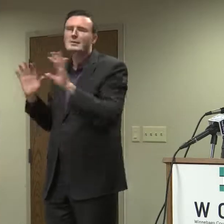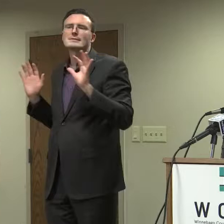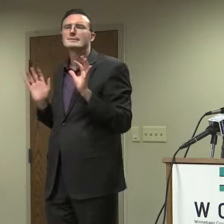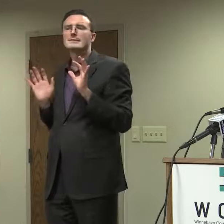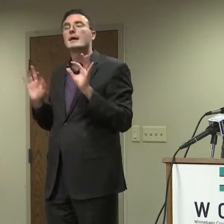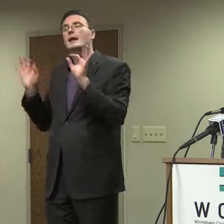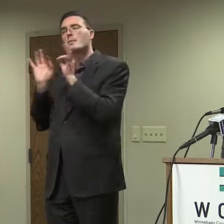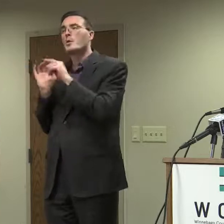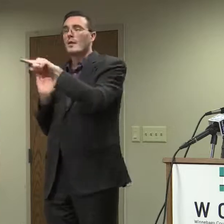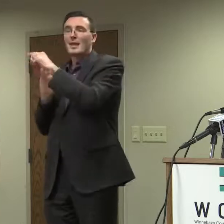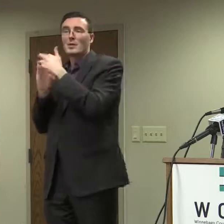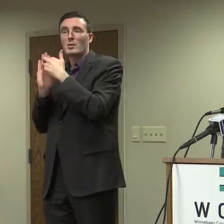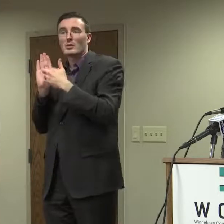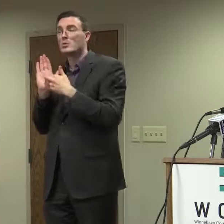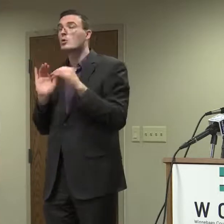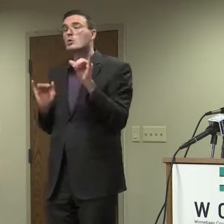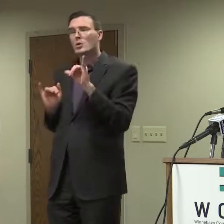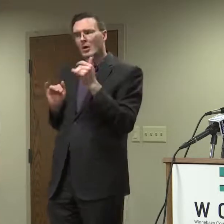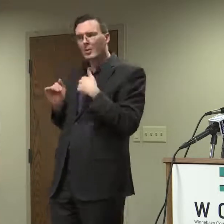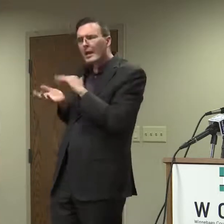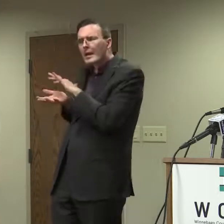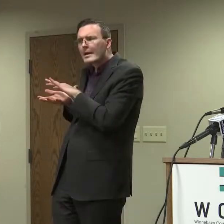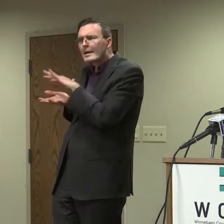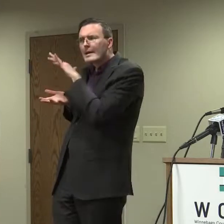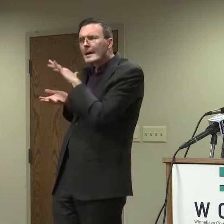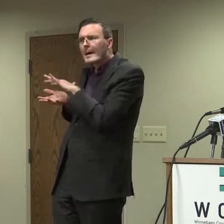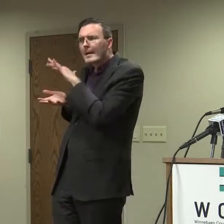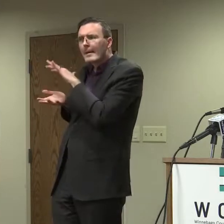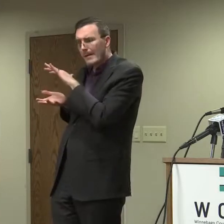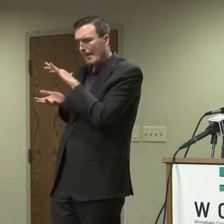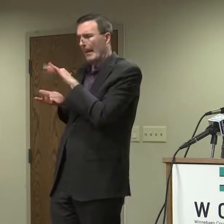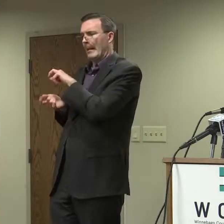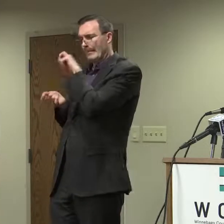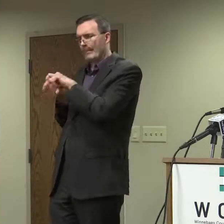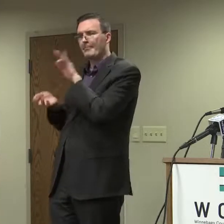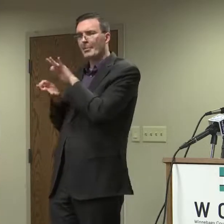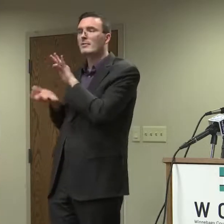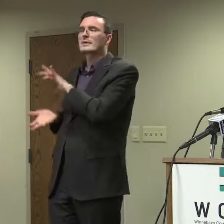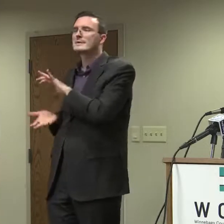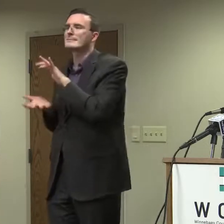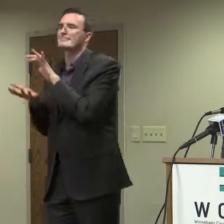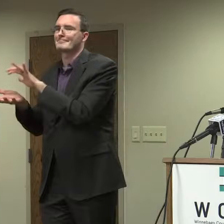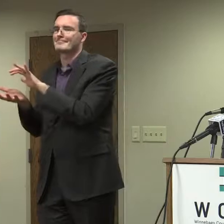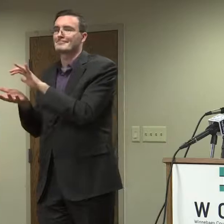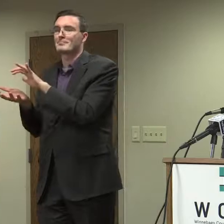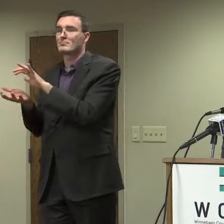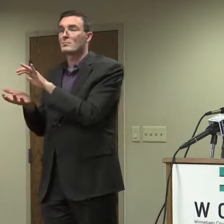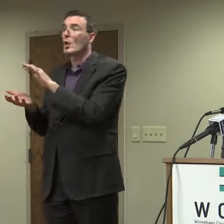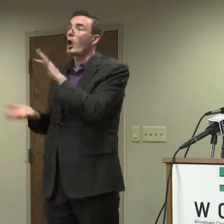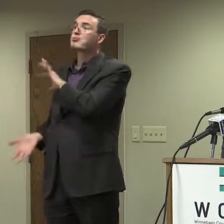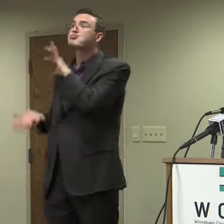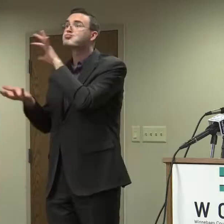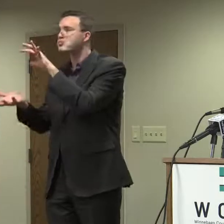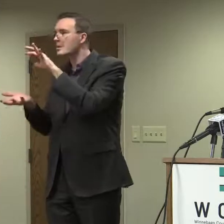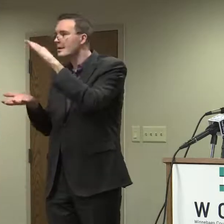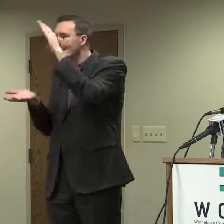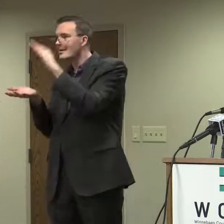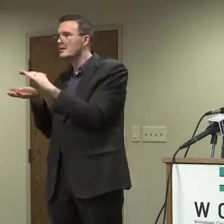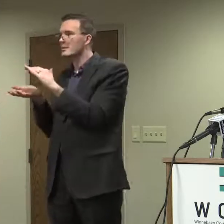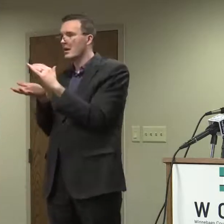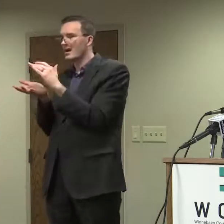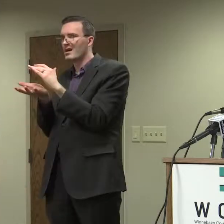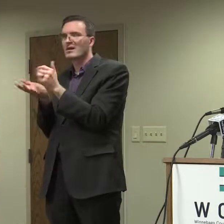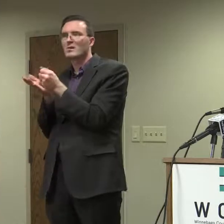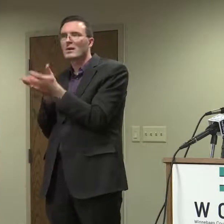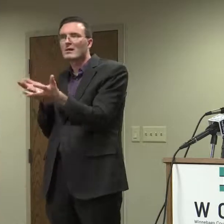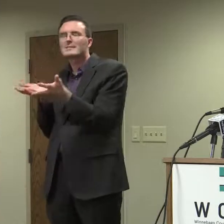that we're bringing out, again, this is challenging vaccine logistically. And so for each day, we know how much that we're setting aside based on the